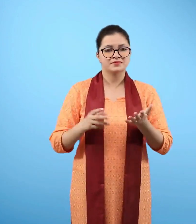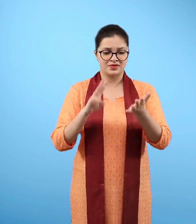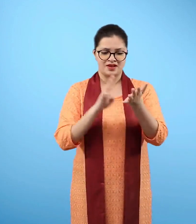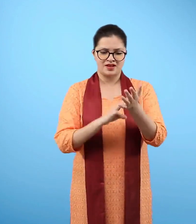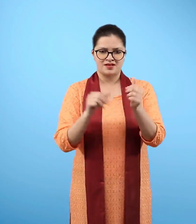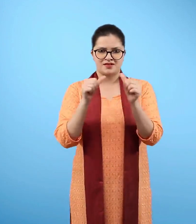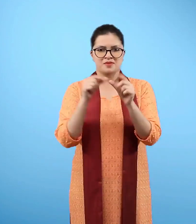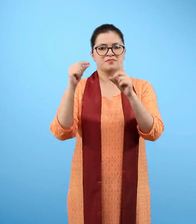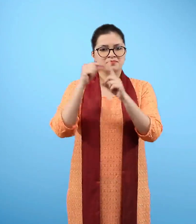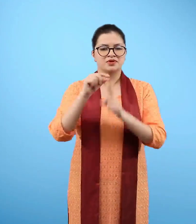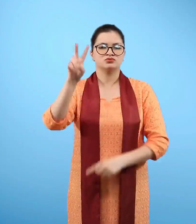2.